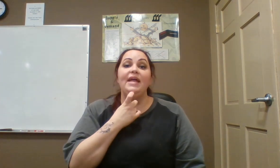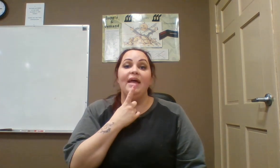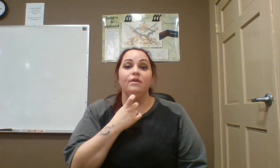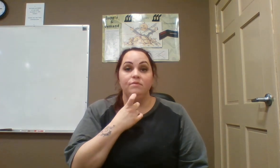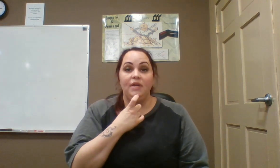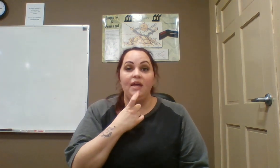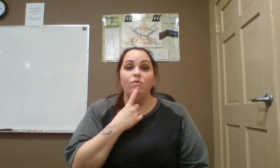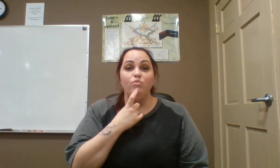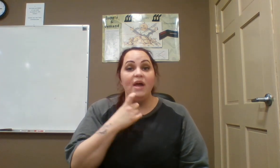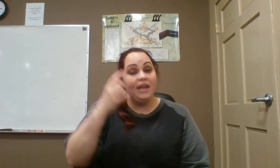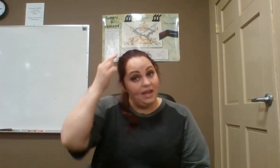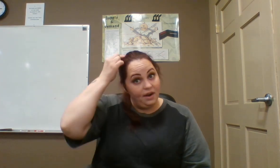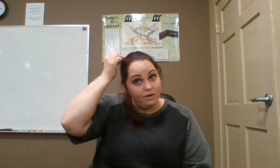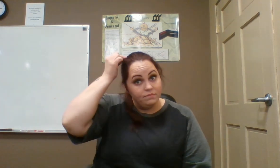hair, okay? Red hair.